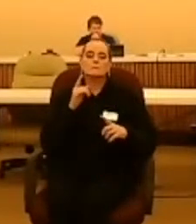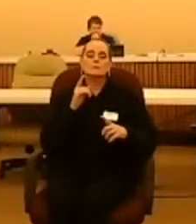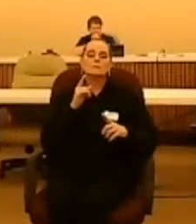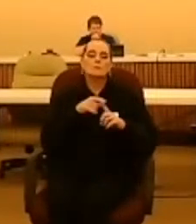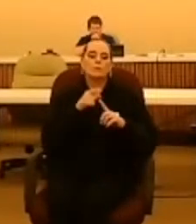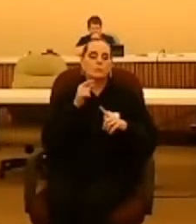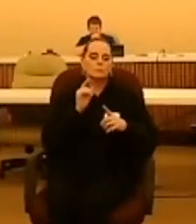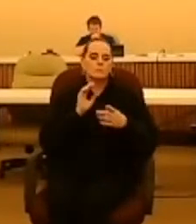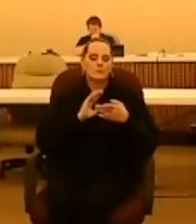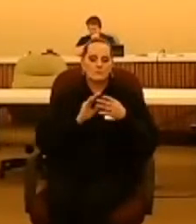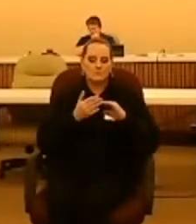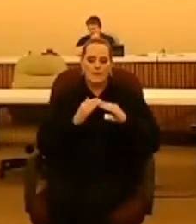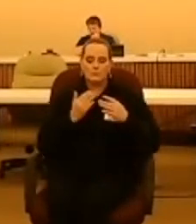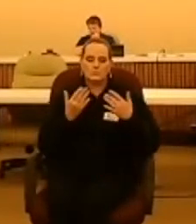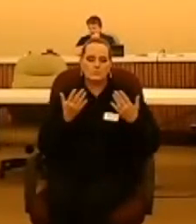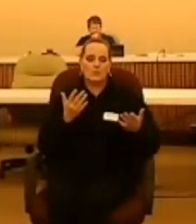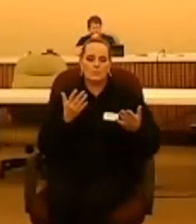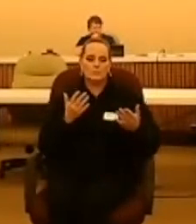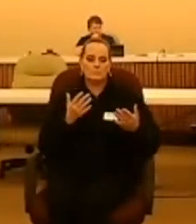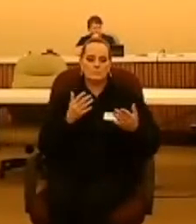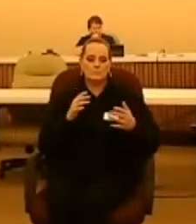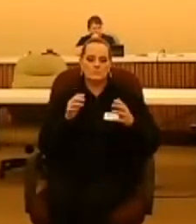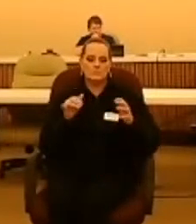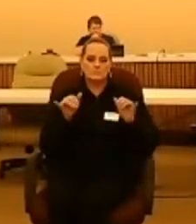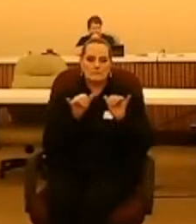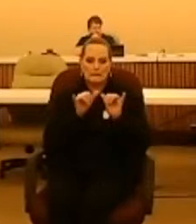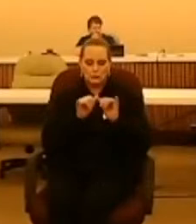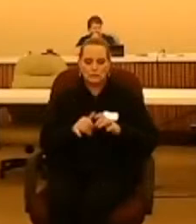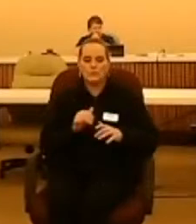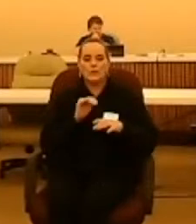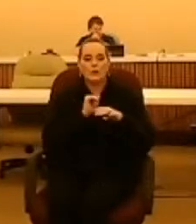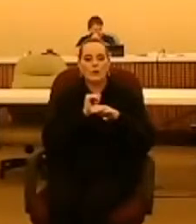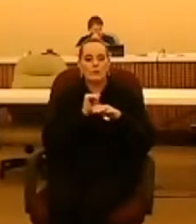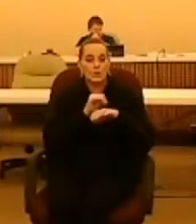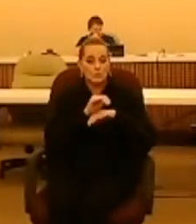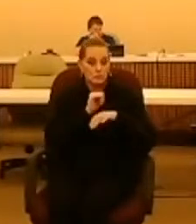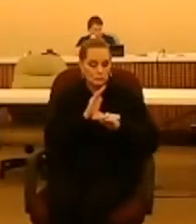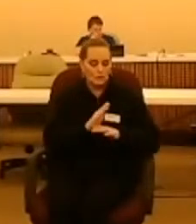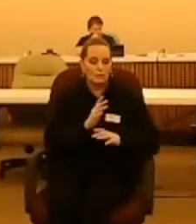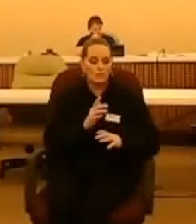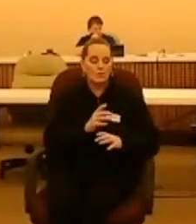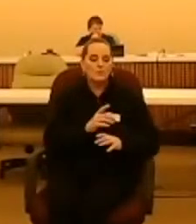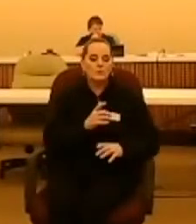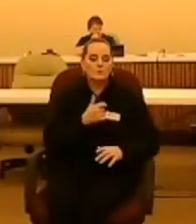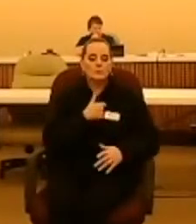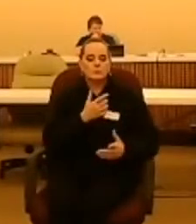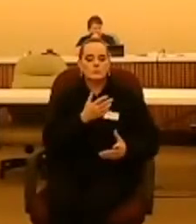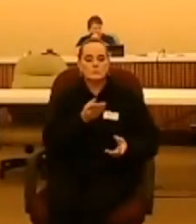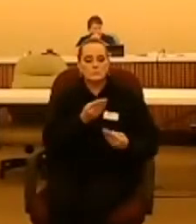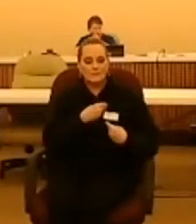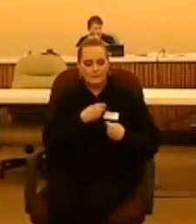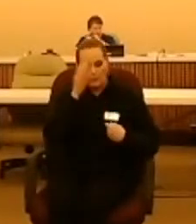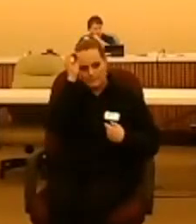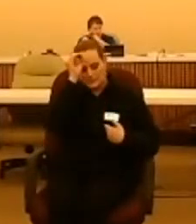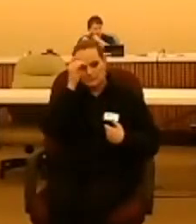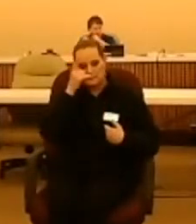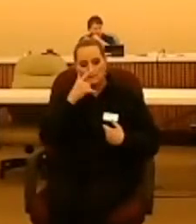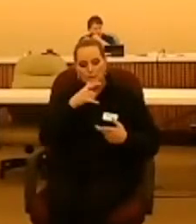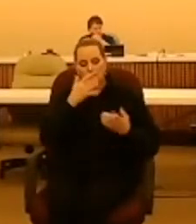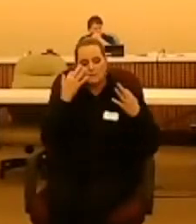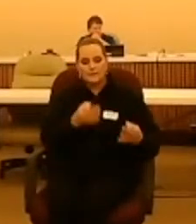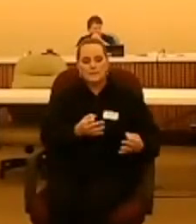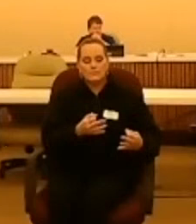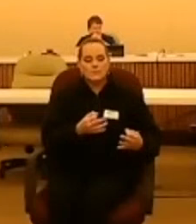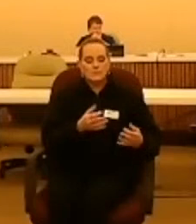town's engineering consultants, to give us opinion, get a more definitive ruling on